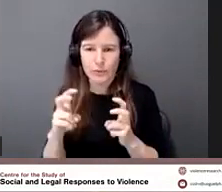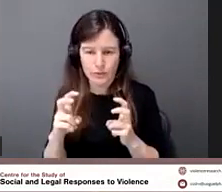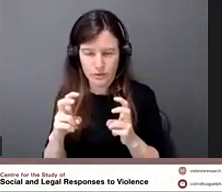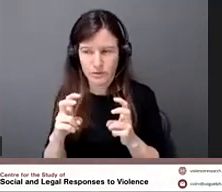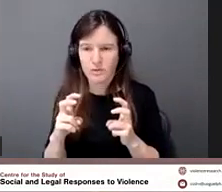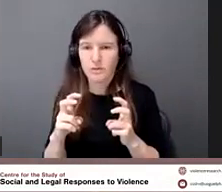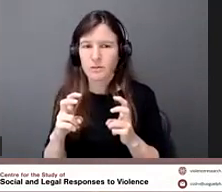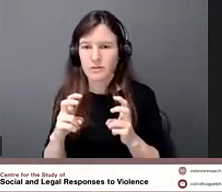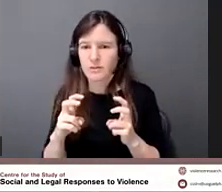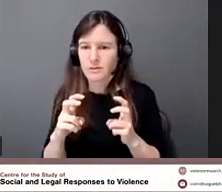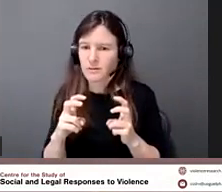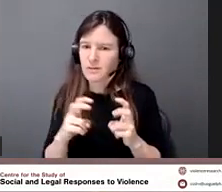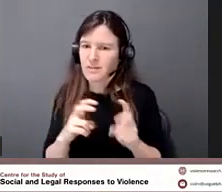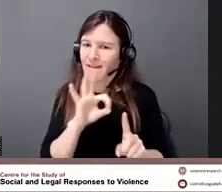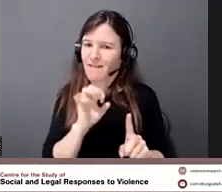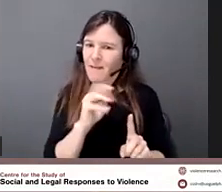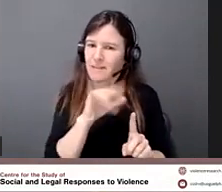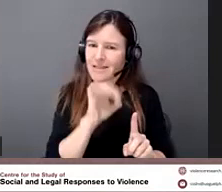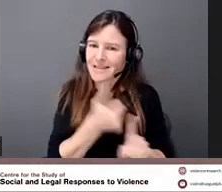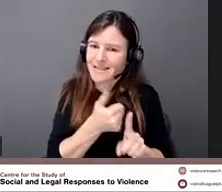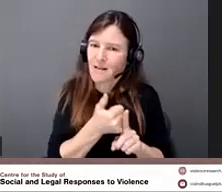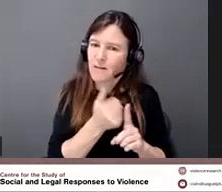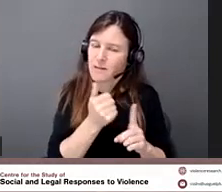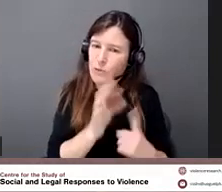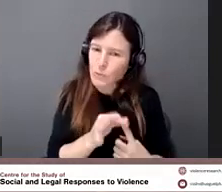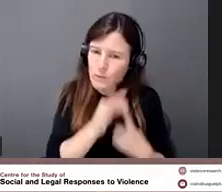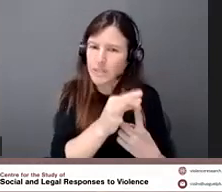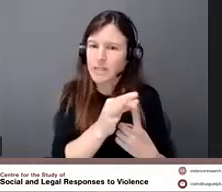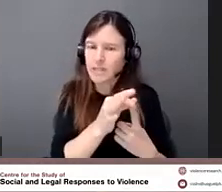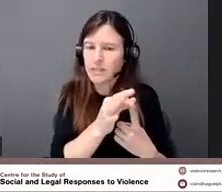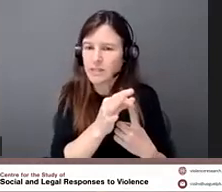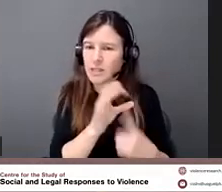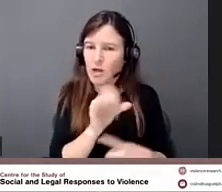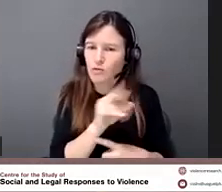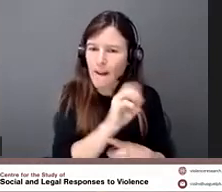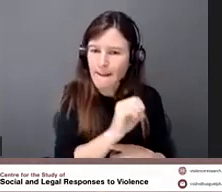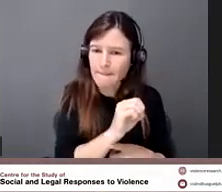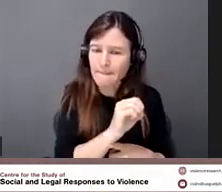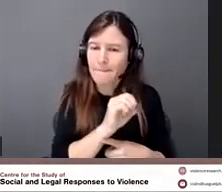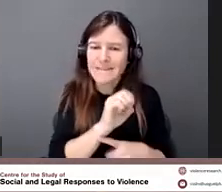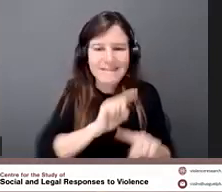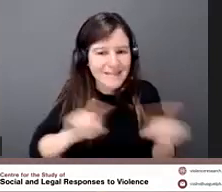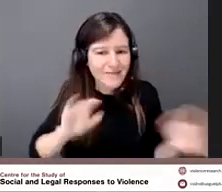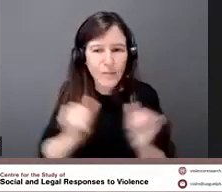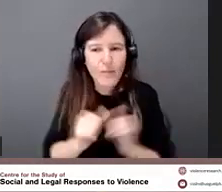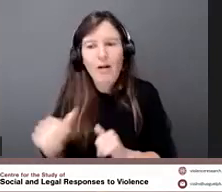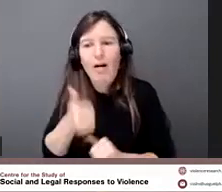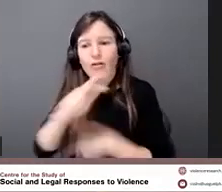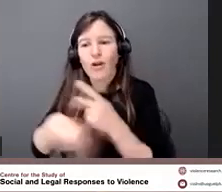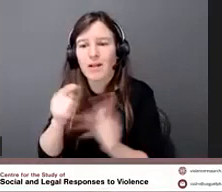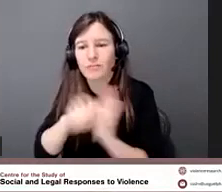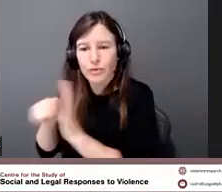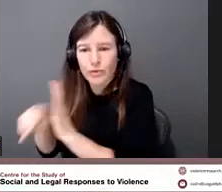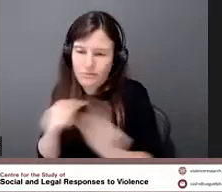the distinct nature of femicide and how it differs from other types of homicide. Some of these